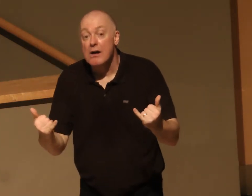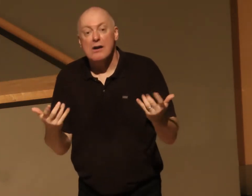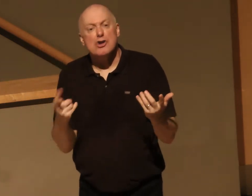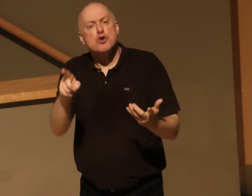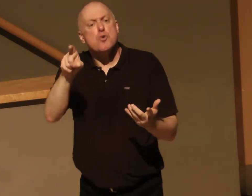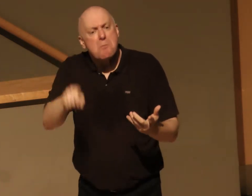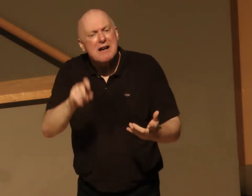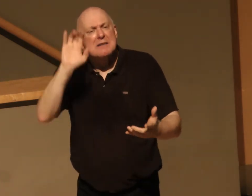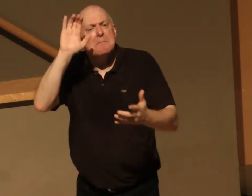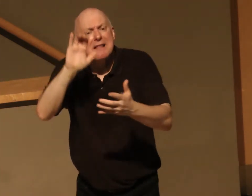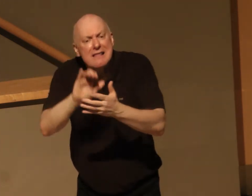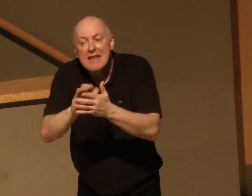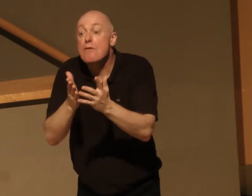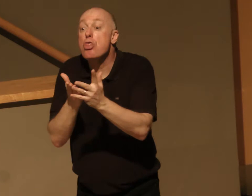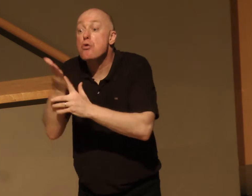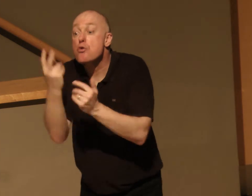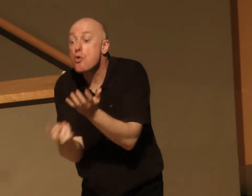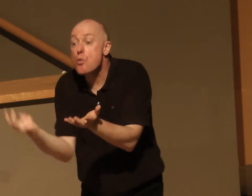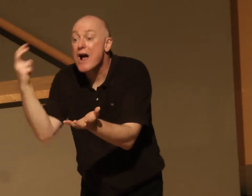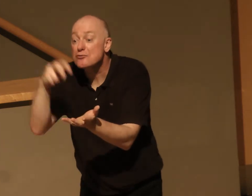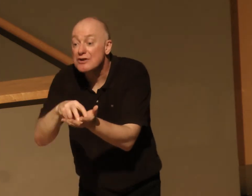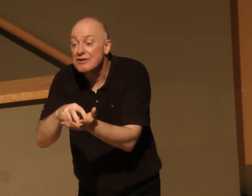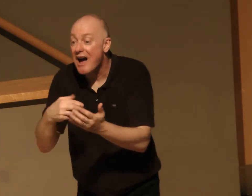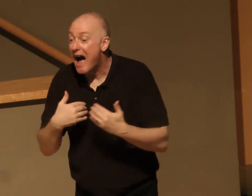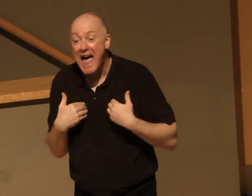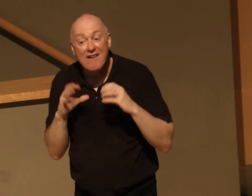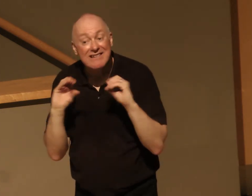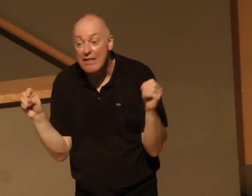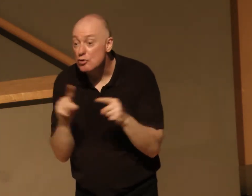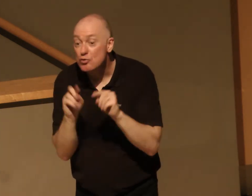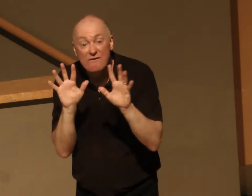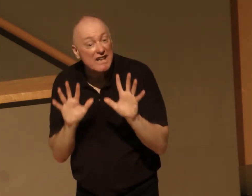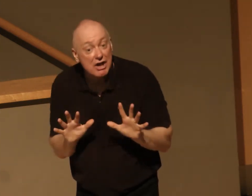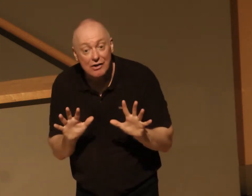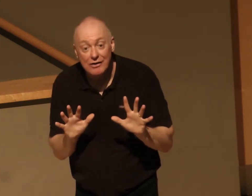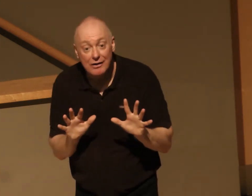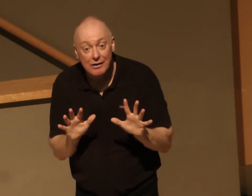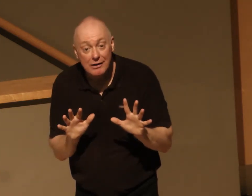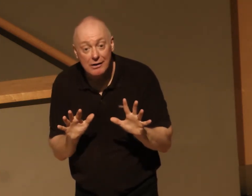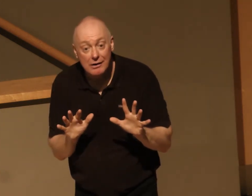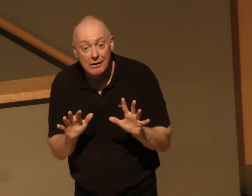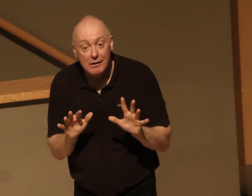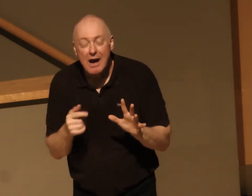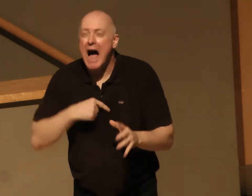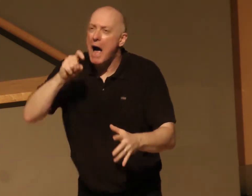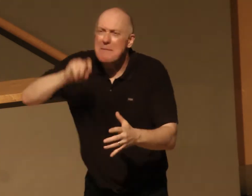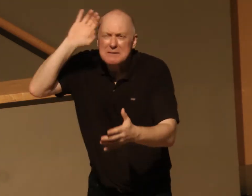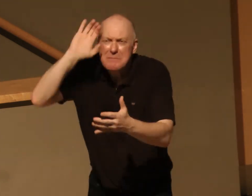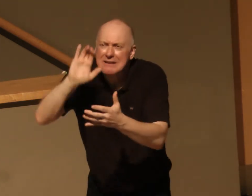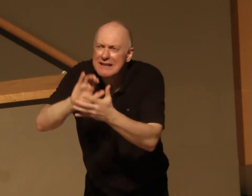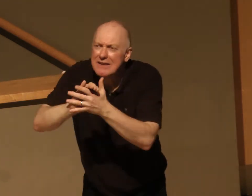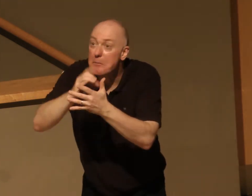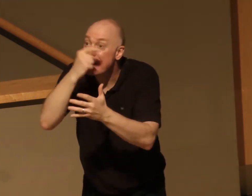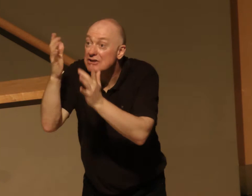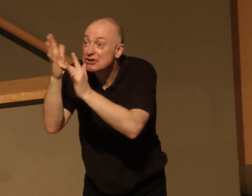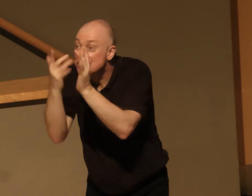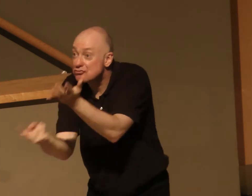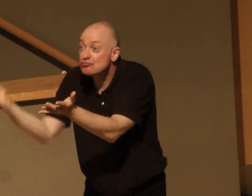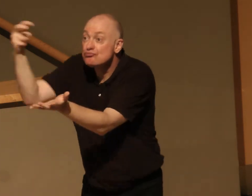believe that through the resurrection I have nothing to fear I must believe that through the resurrection I have nothing